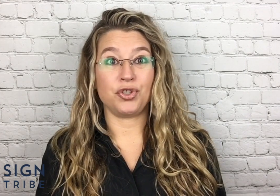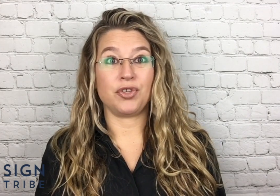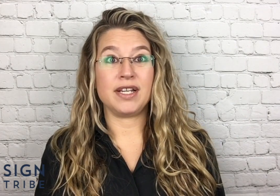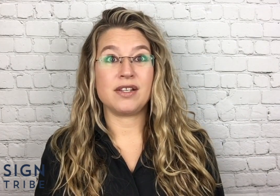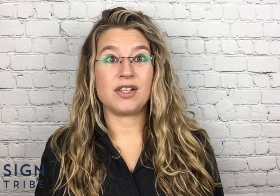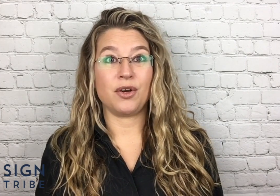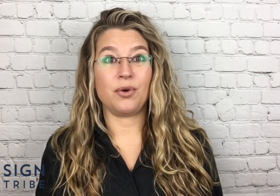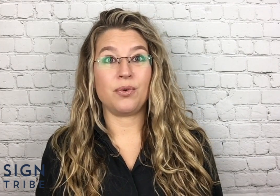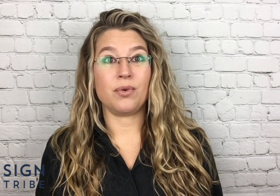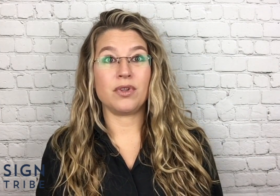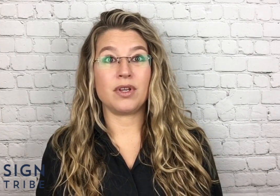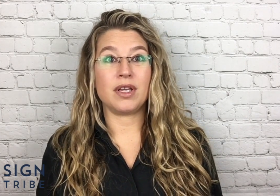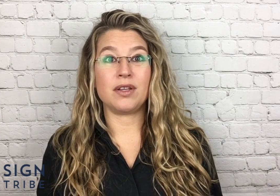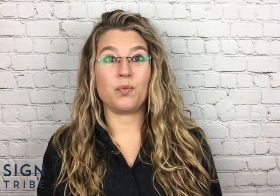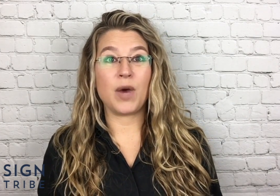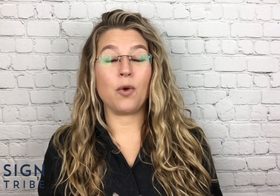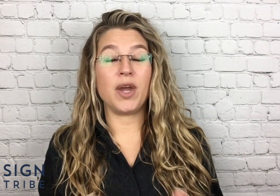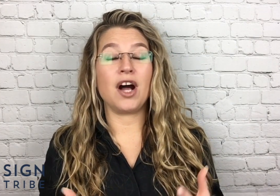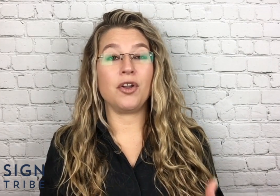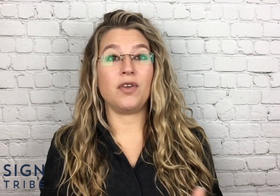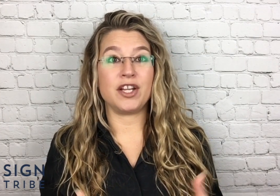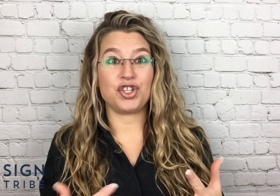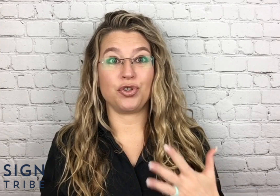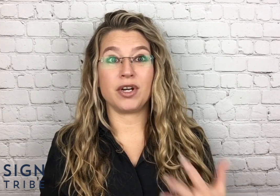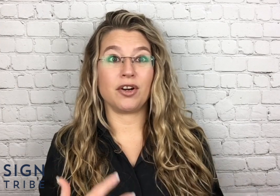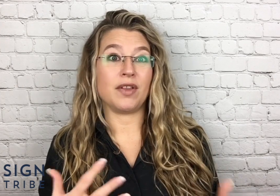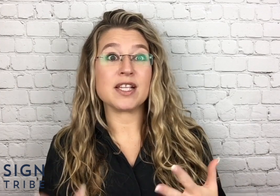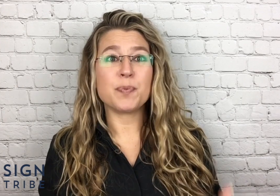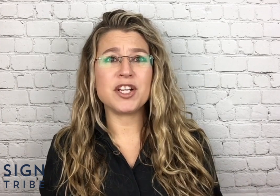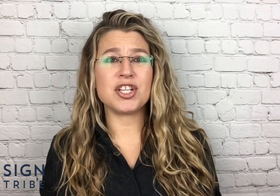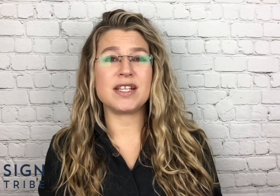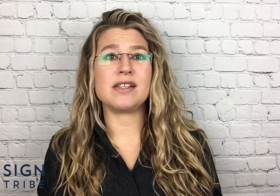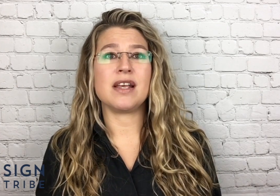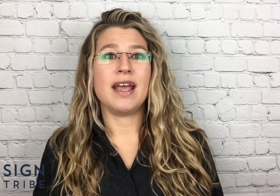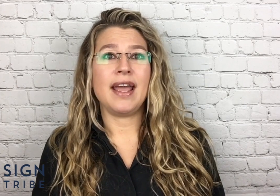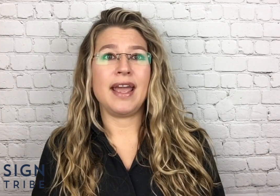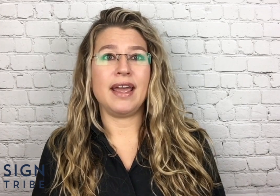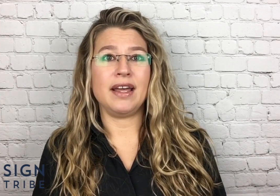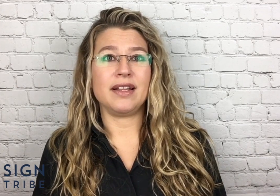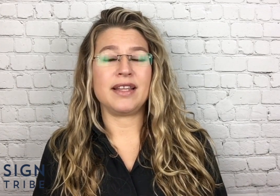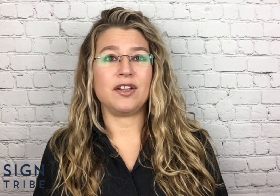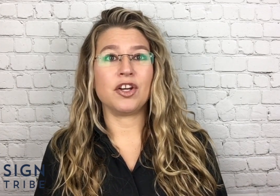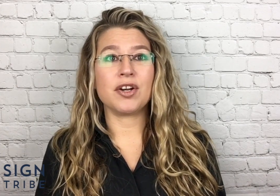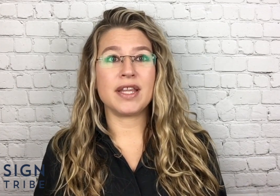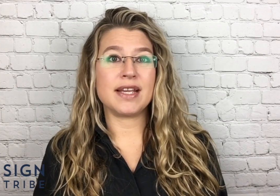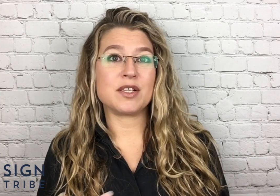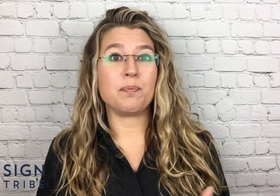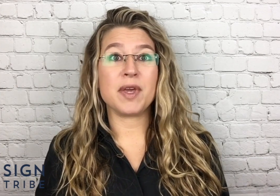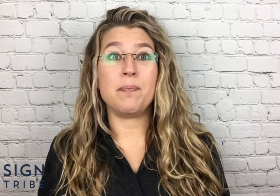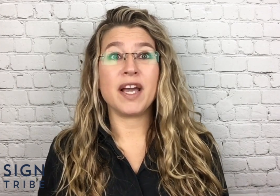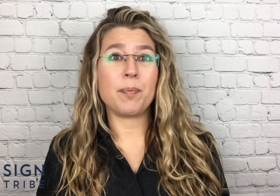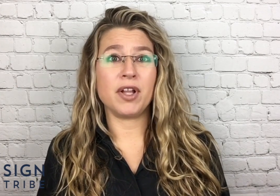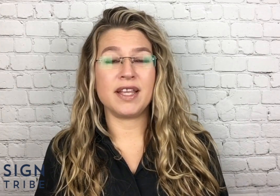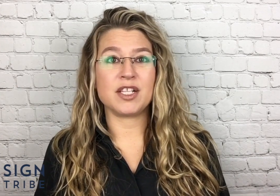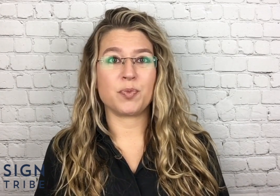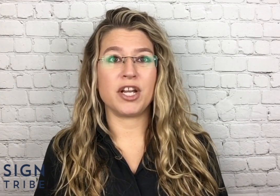children. So we all know that children are like sponges and that they learn things and can pick up on things pretty